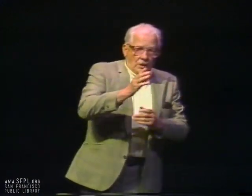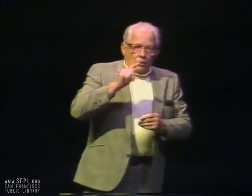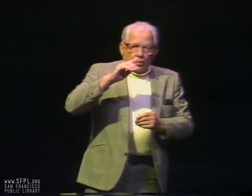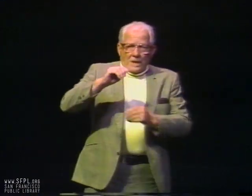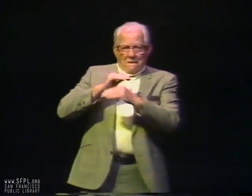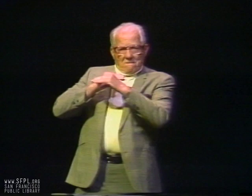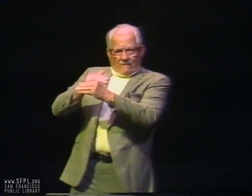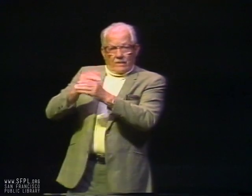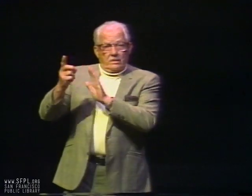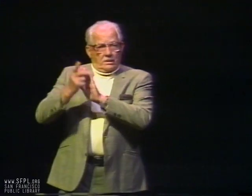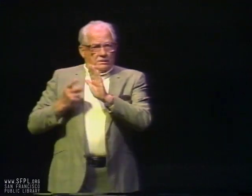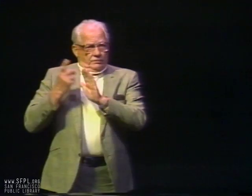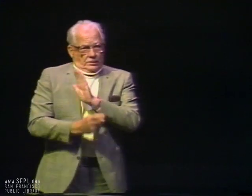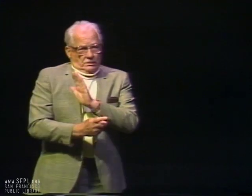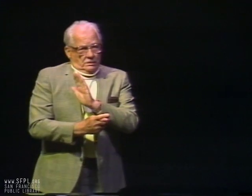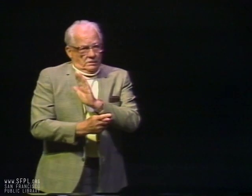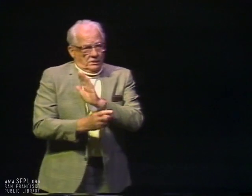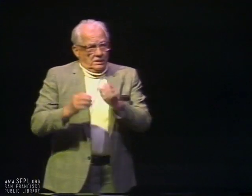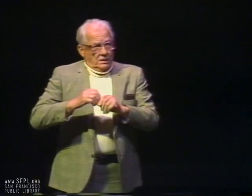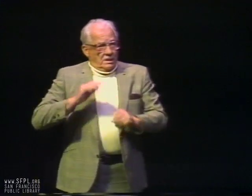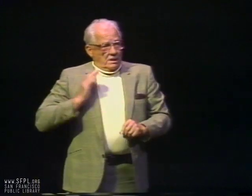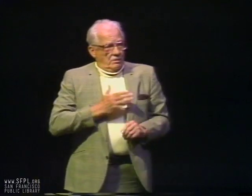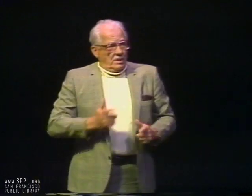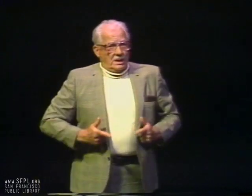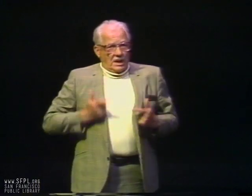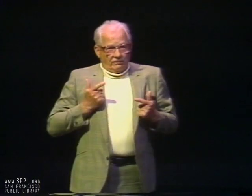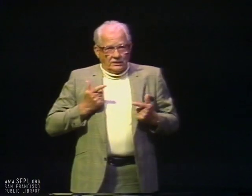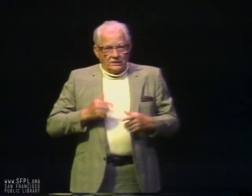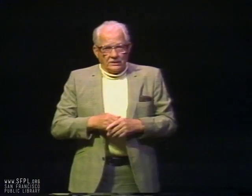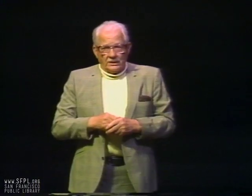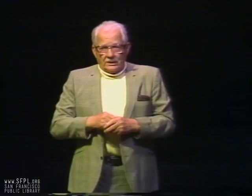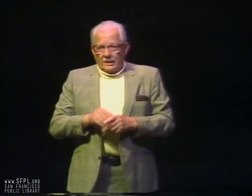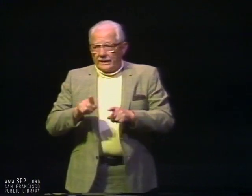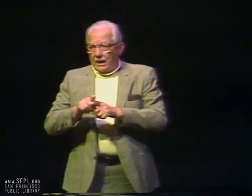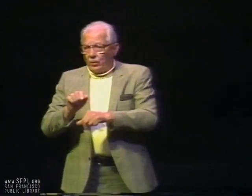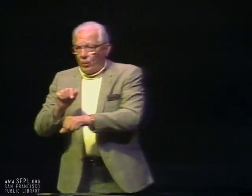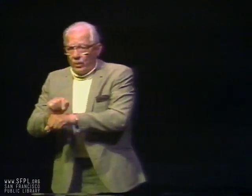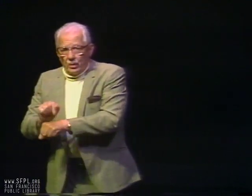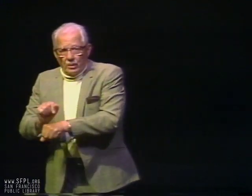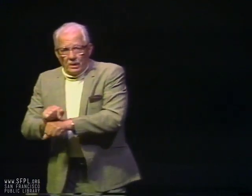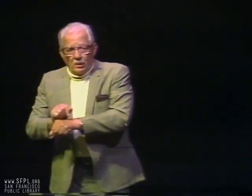in employment, in education, and in entertainment.